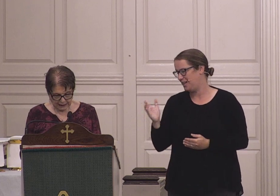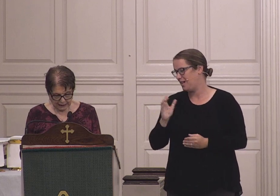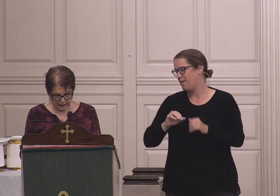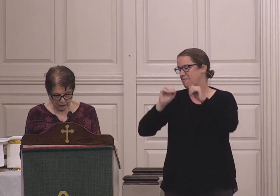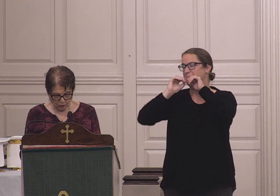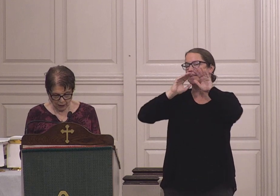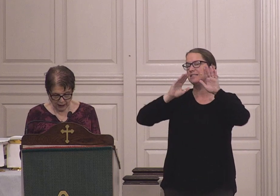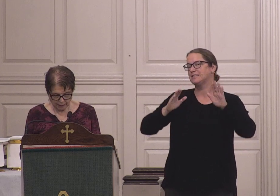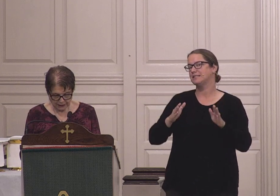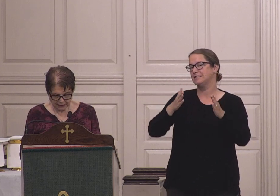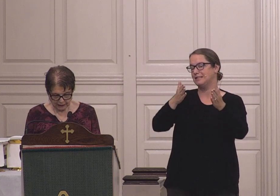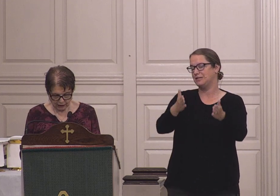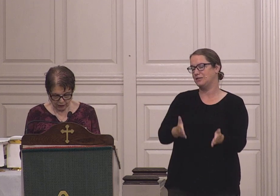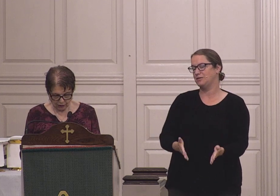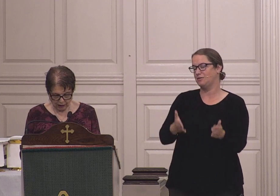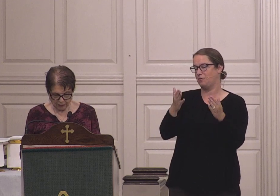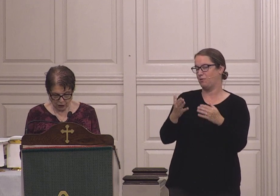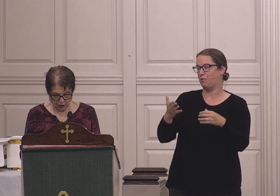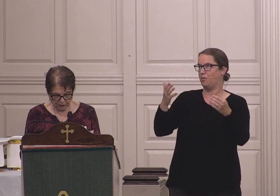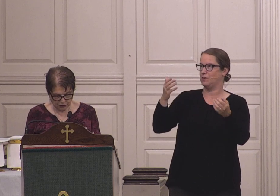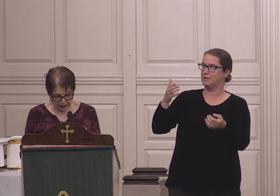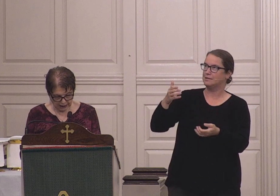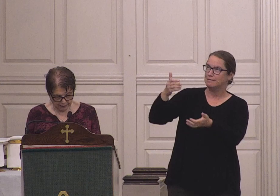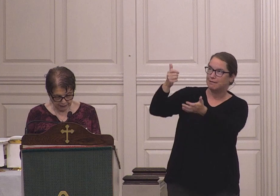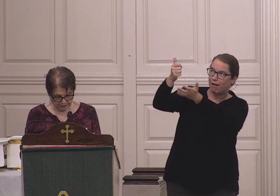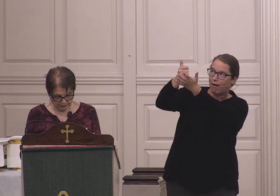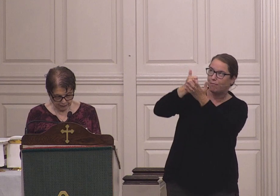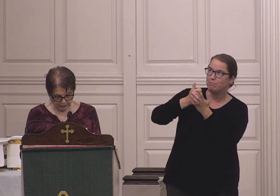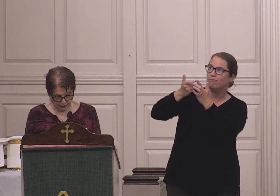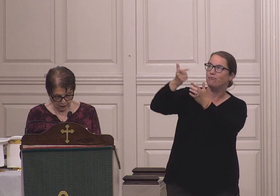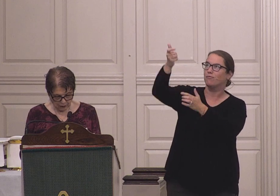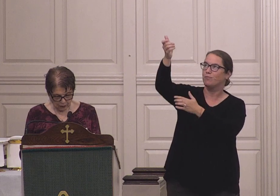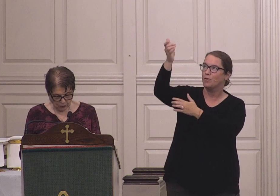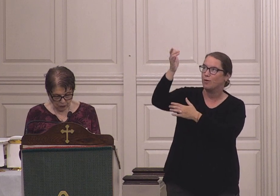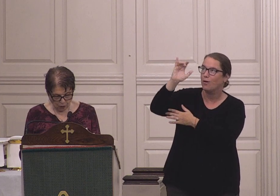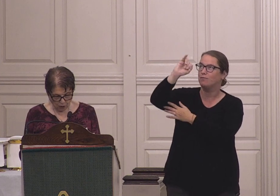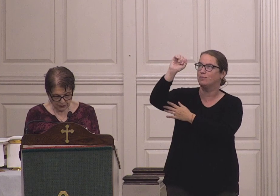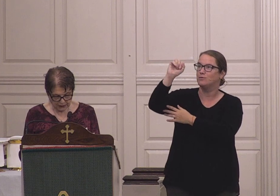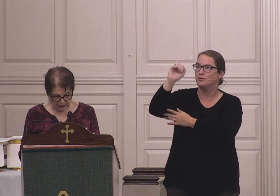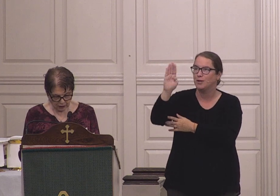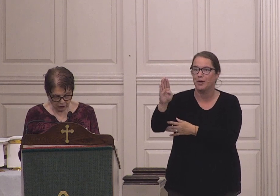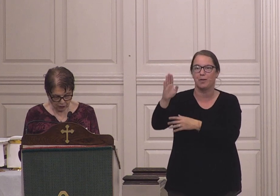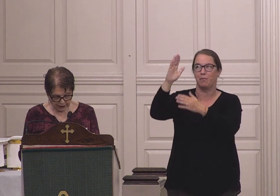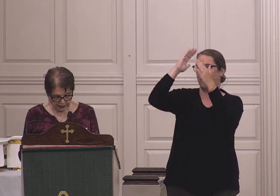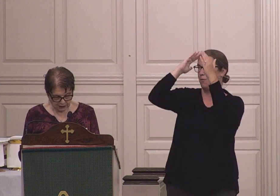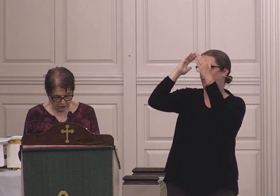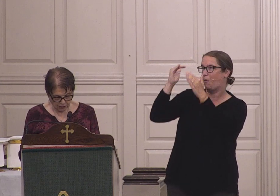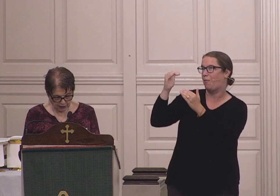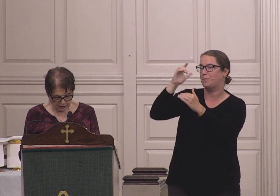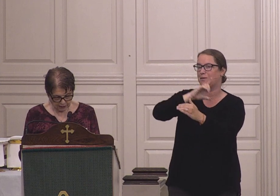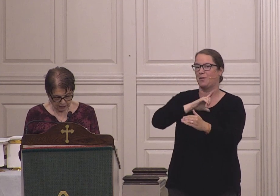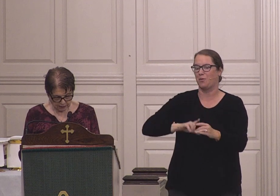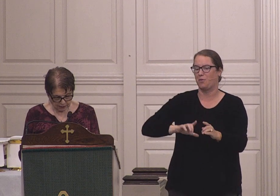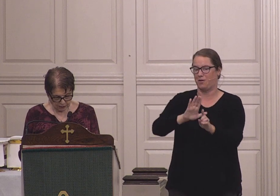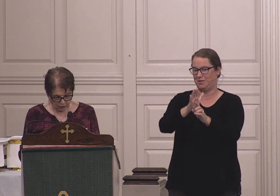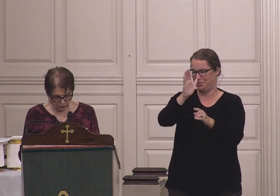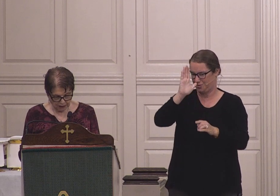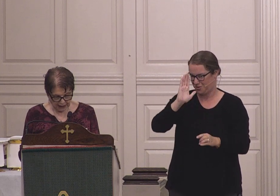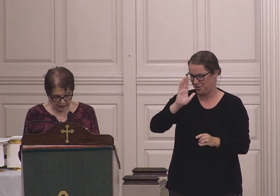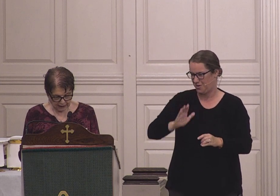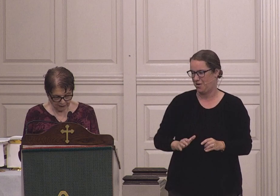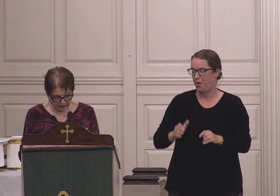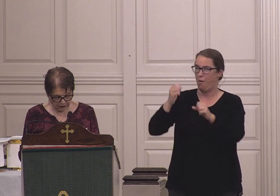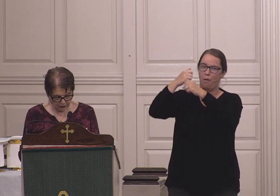Blessed is he who helps in the God of Jacob, who hopes in the Lord his God,